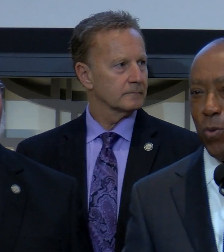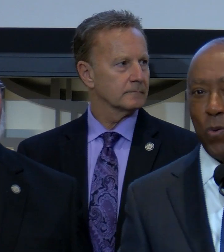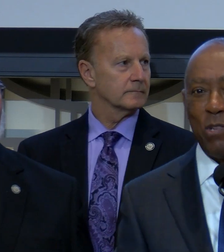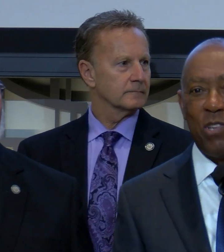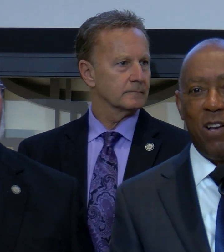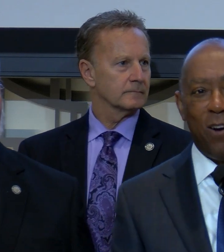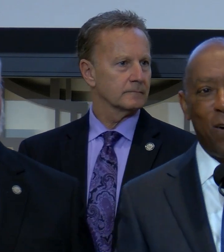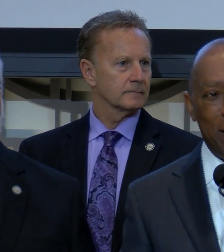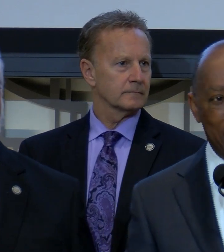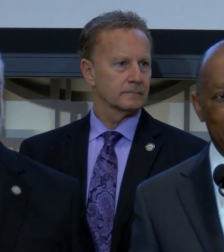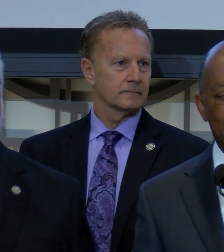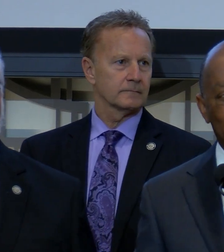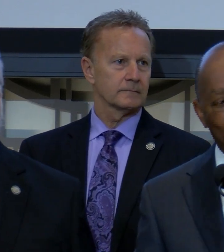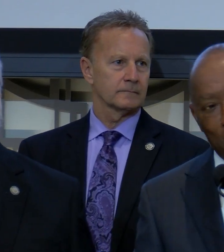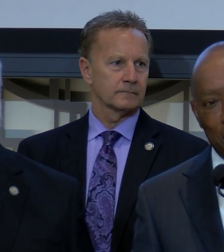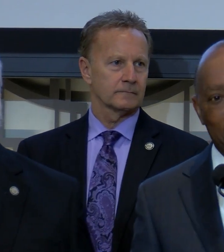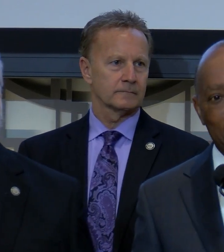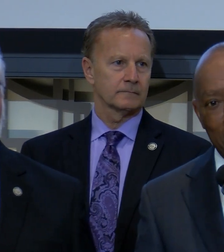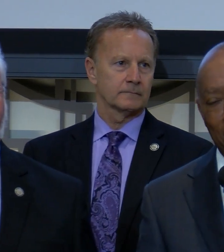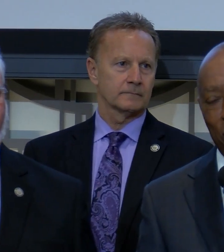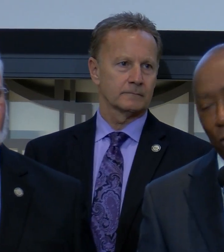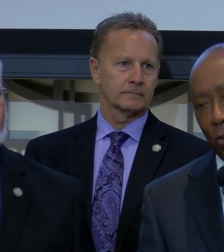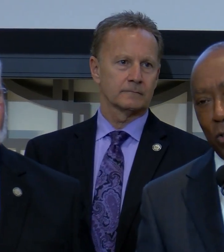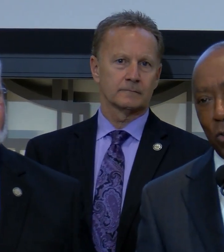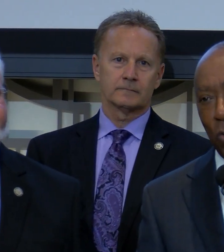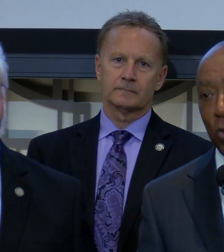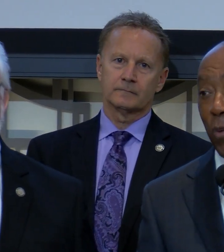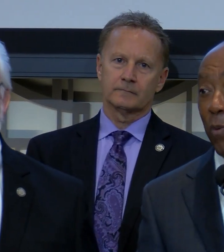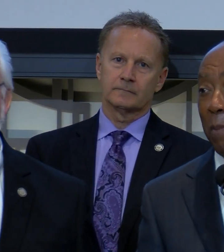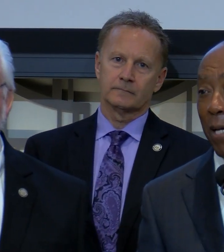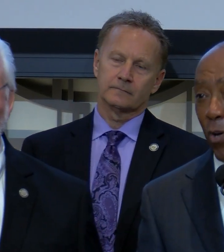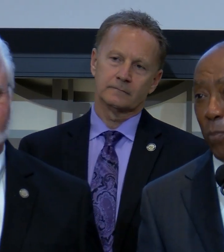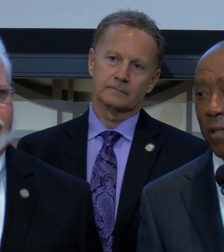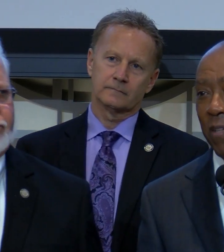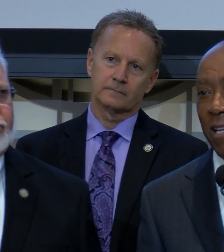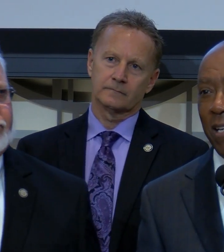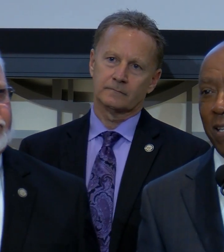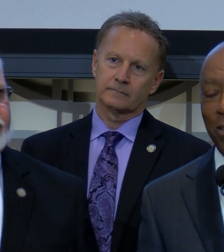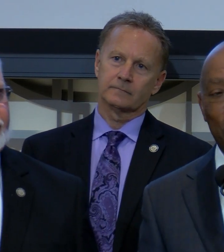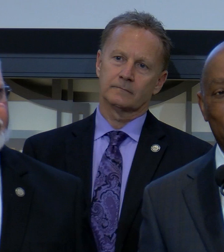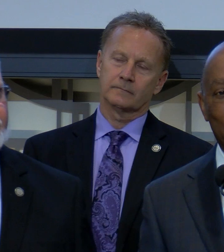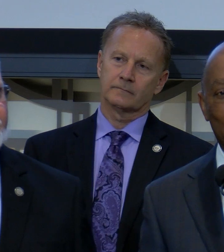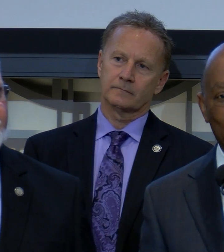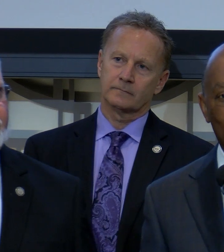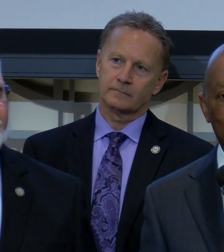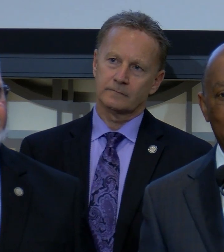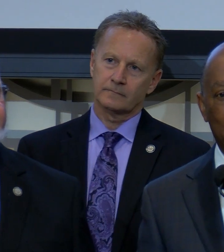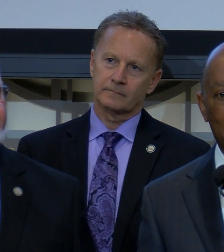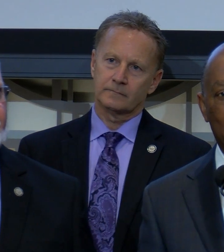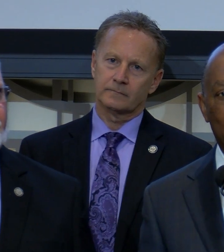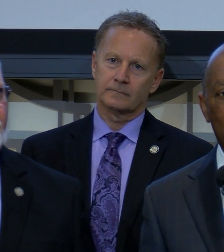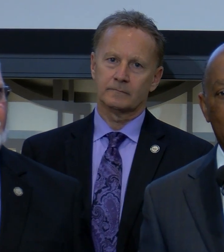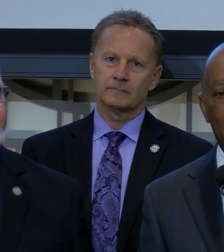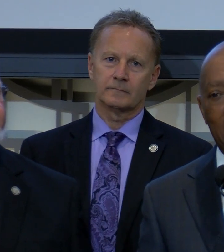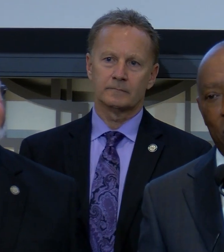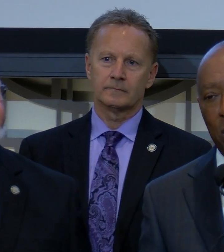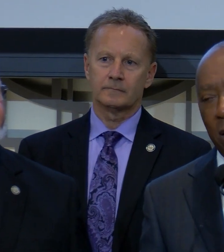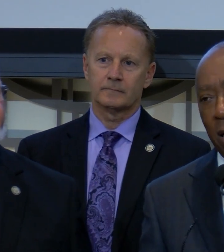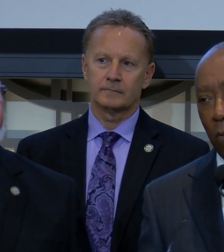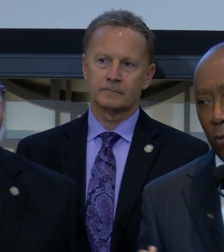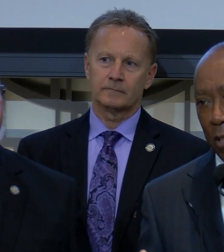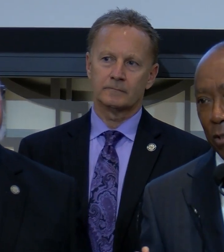Grocery stores are not shutting down. The grocery stores will remain open to service the people